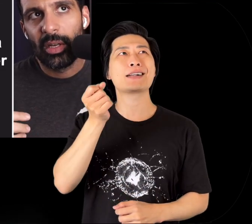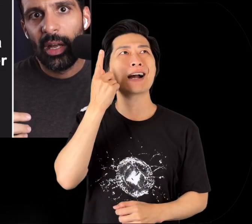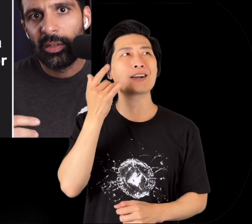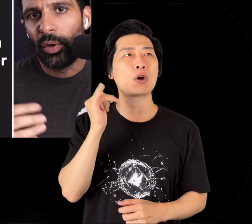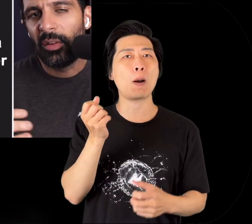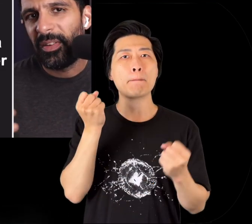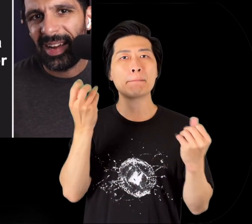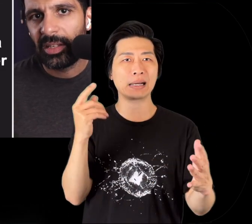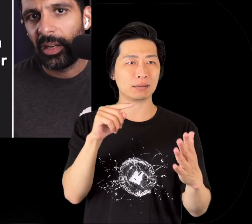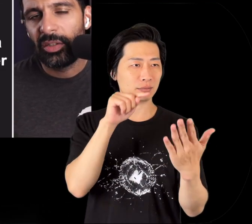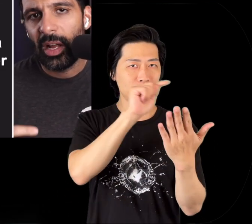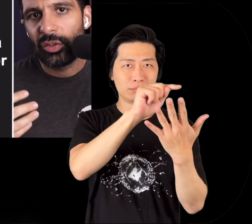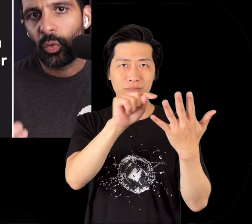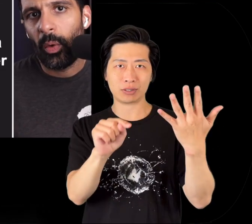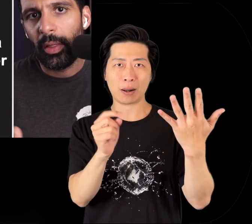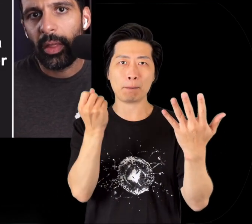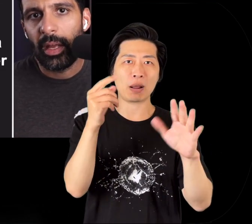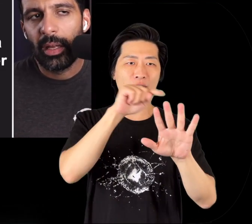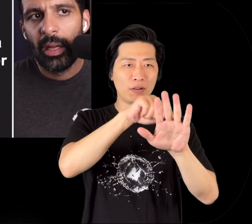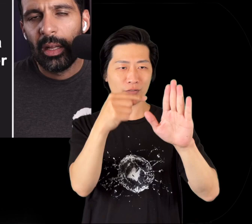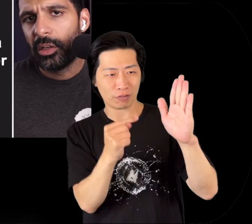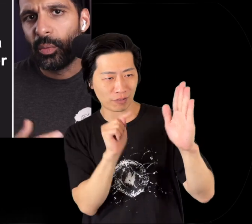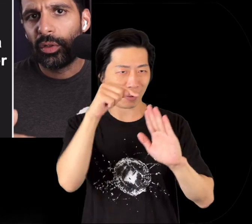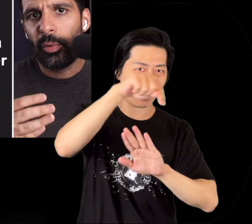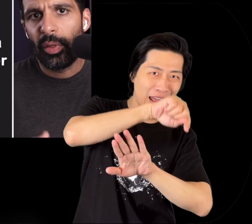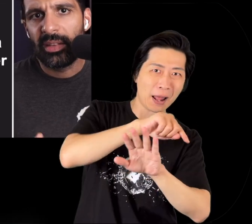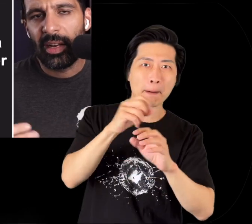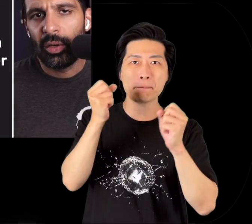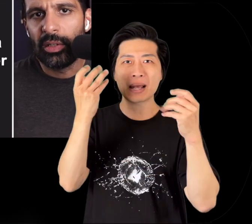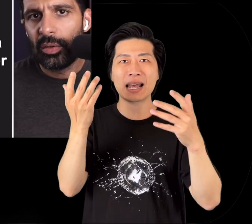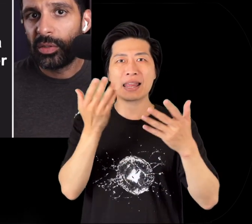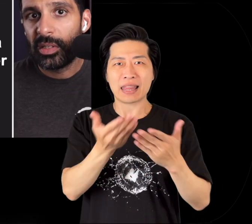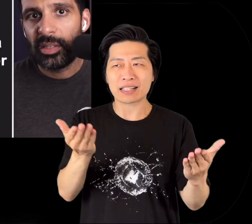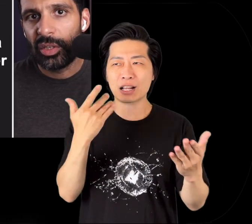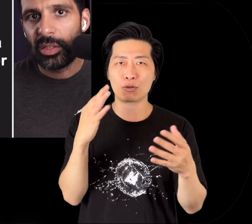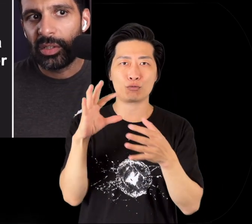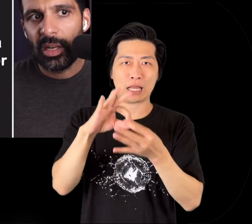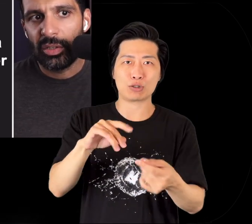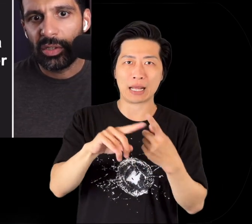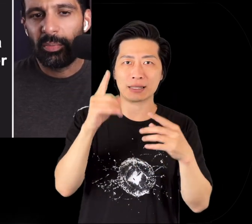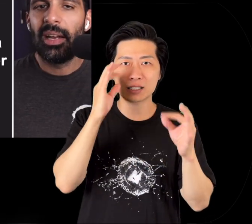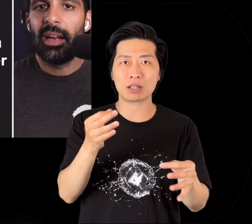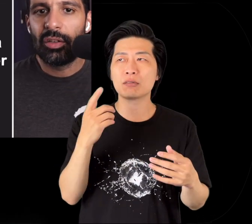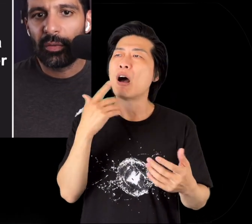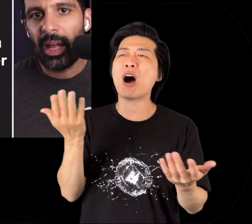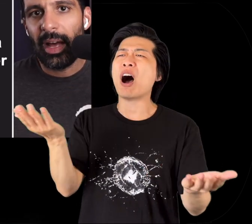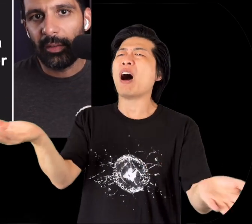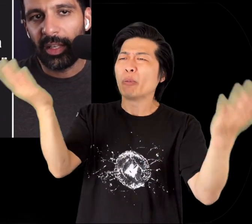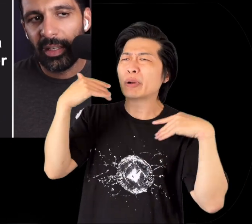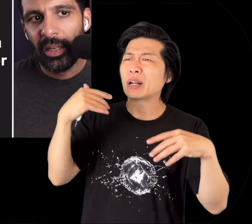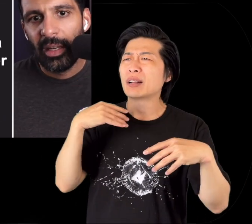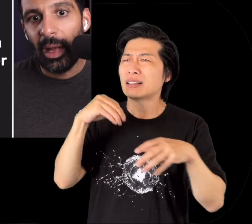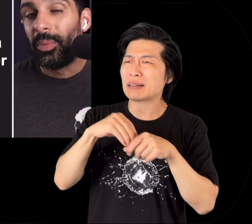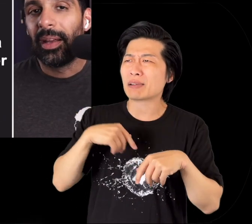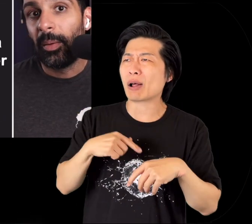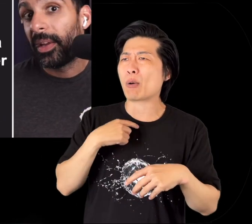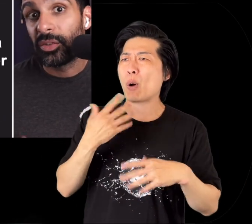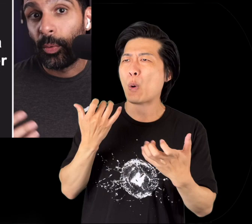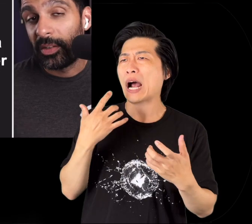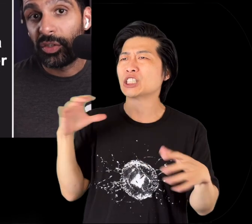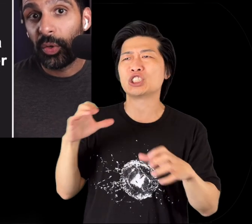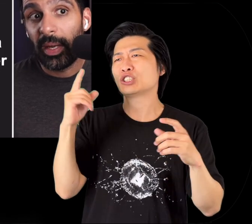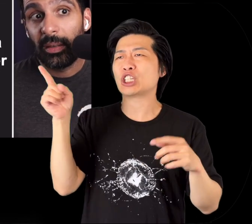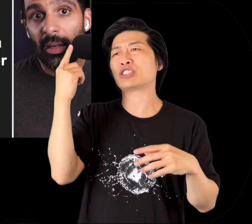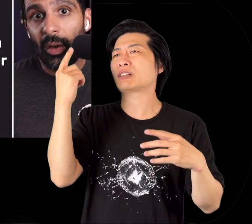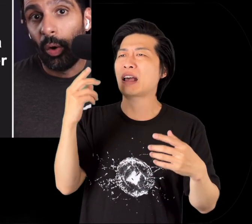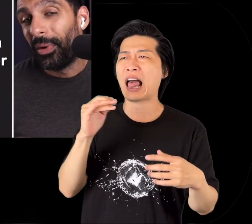So it's multifaceted. It's not just one thing. There's multiple things that go into those decisions. It's not just bring it in just for the hell of it and bring it in because no one